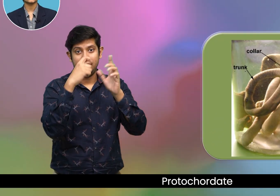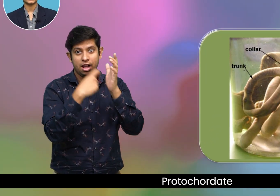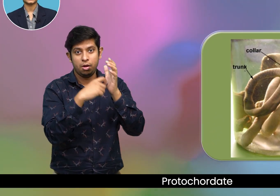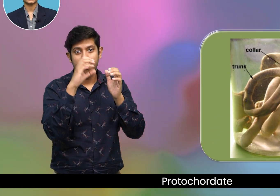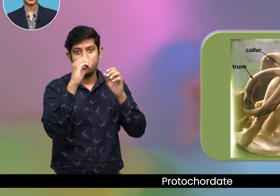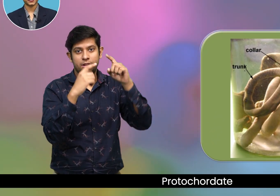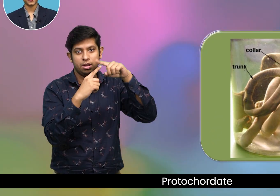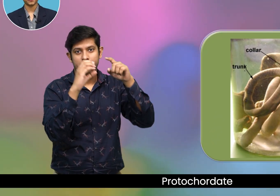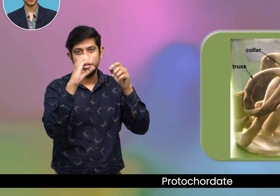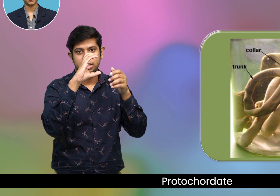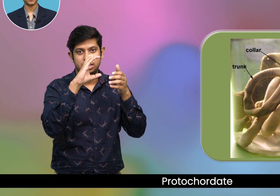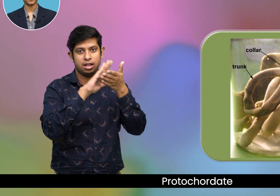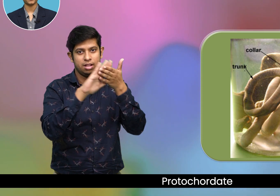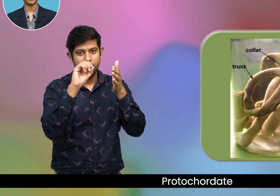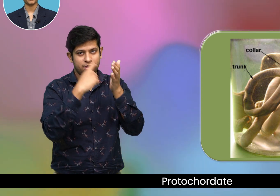Protochordate.